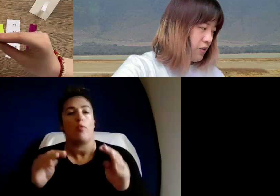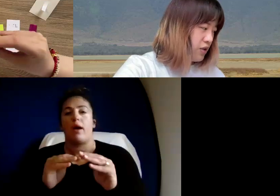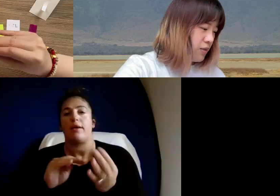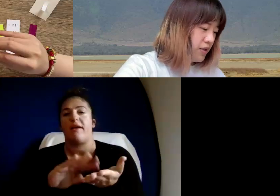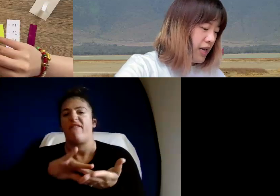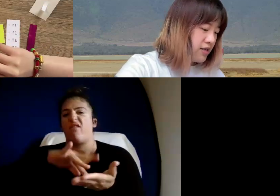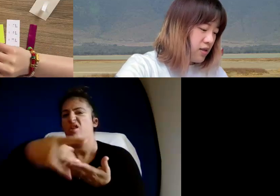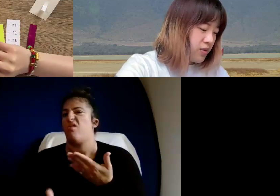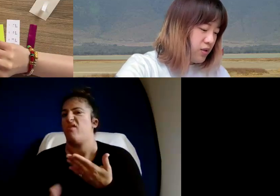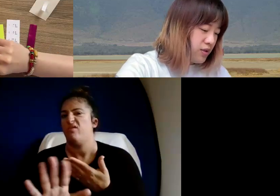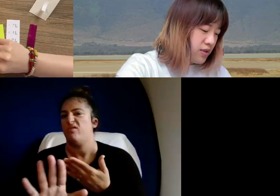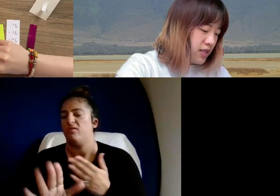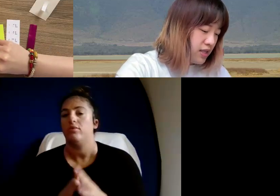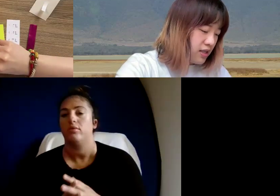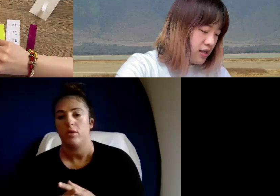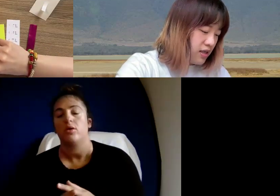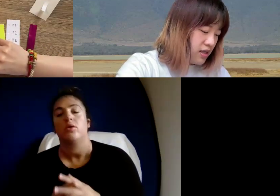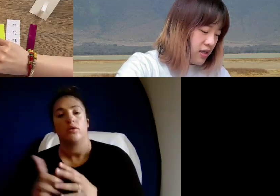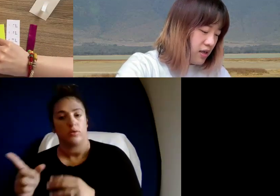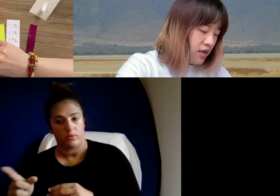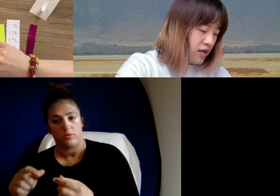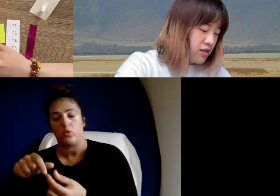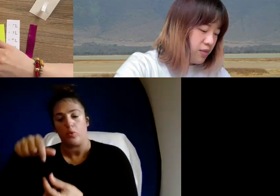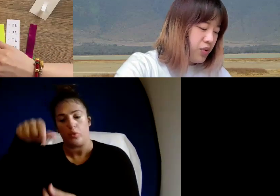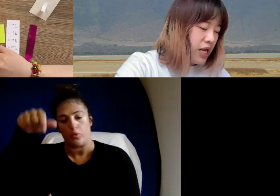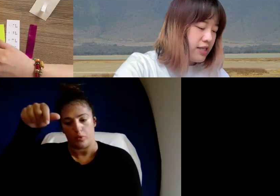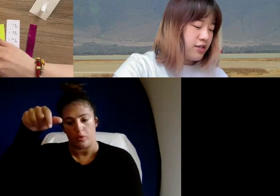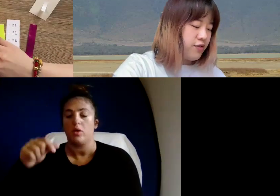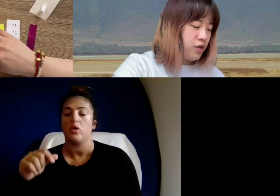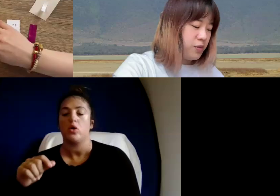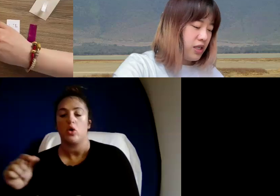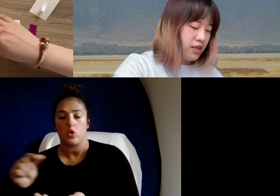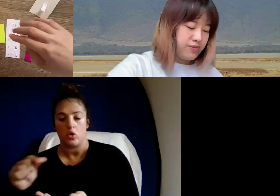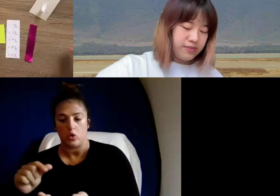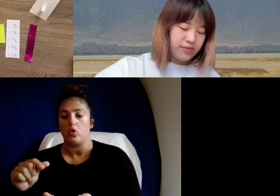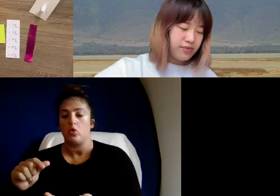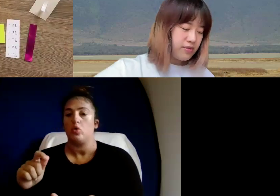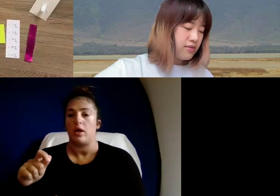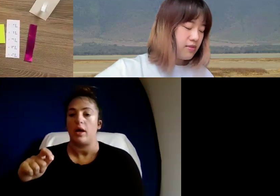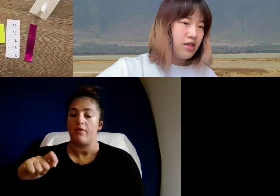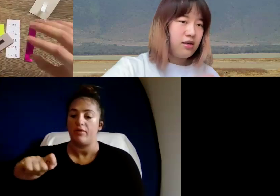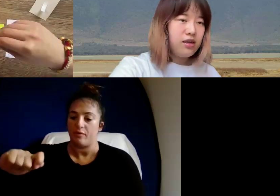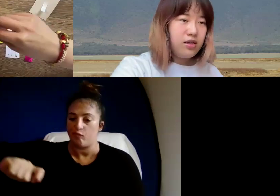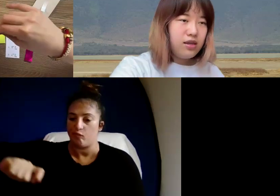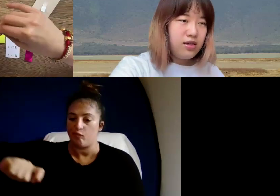So I will apply some glue stick and press firmly.